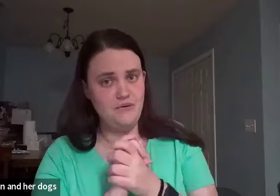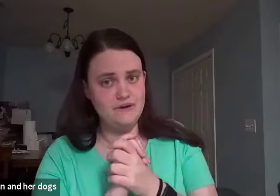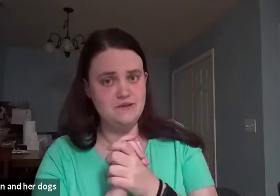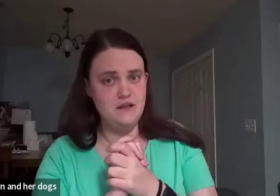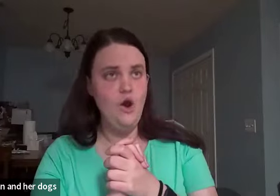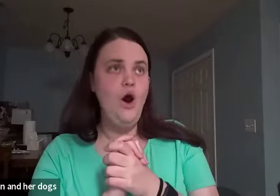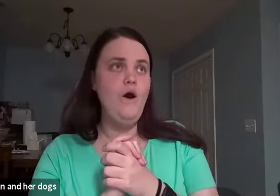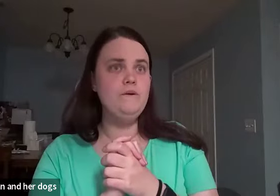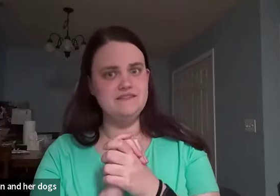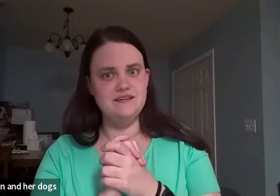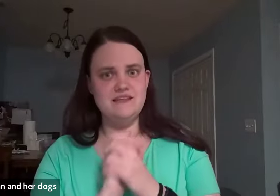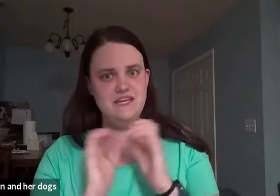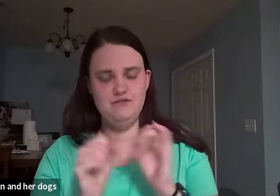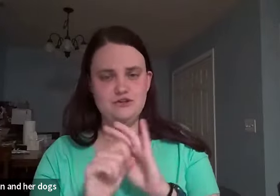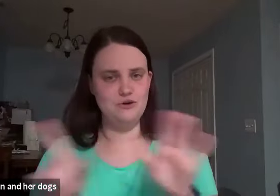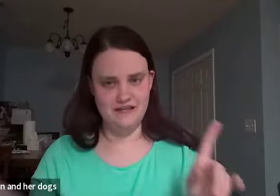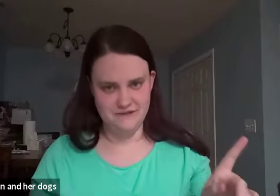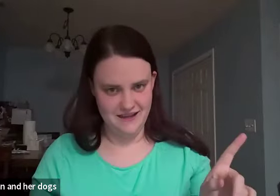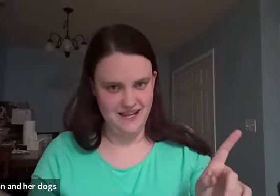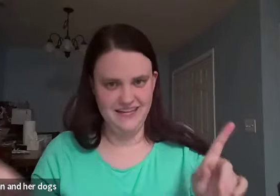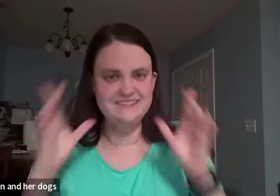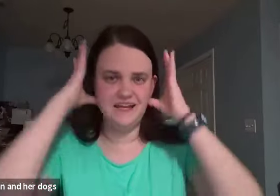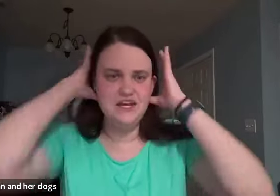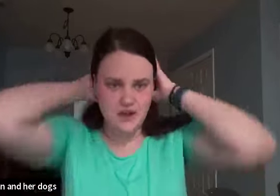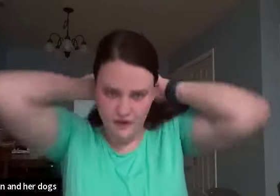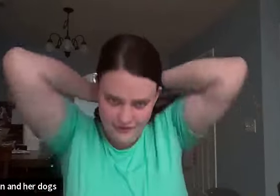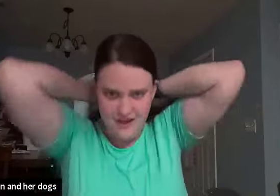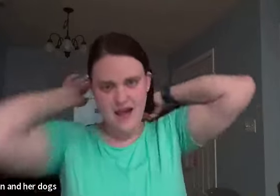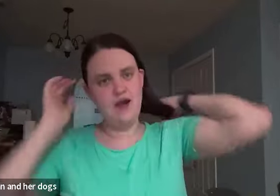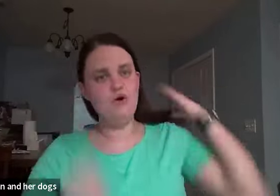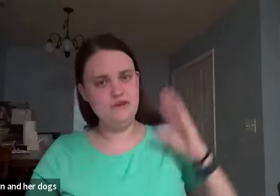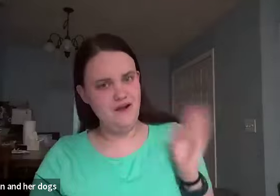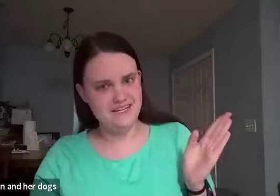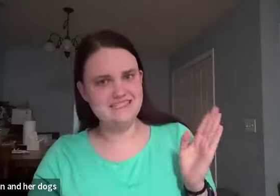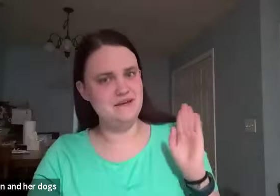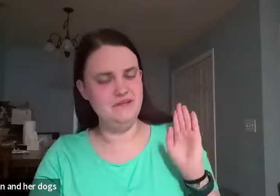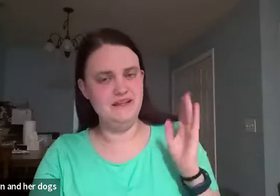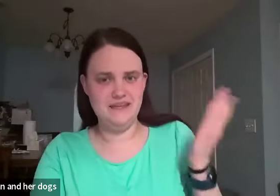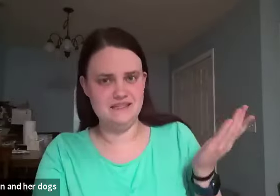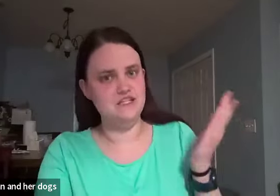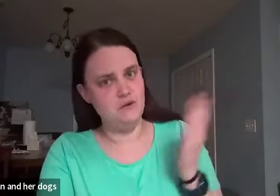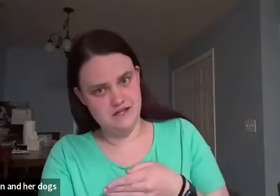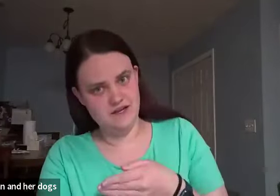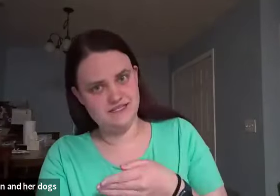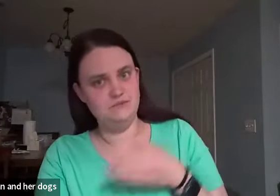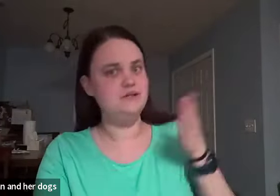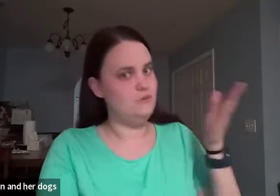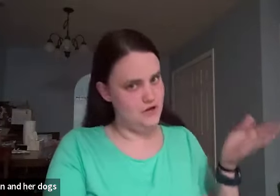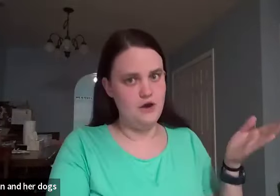not going to be like, oh, it's this, and then give you a totally different sign. Like, no, I will be honest and be like, yes, no, I have not seen one, or